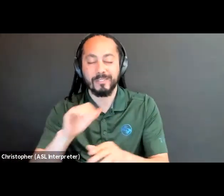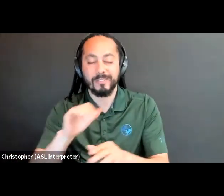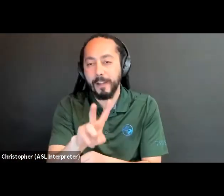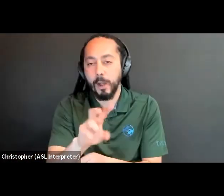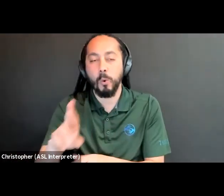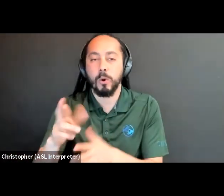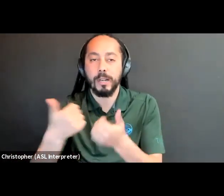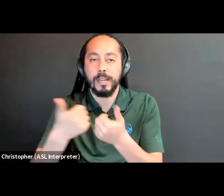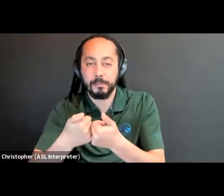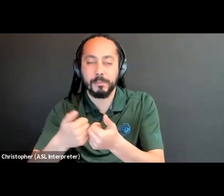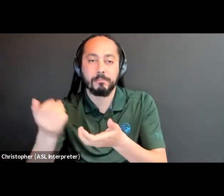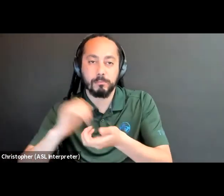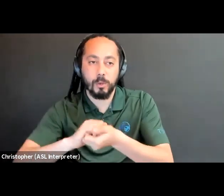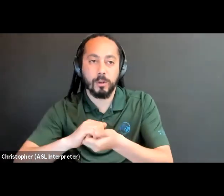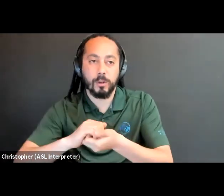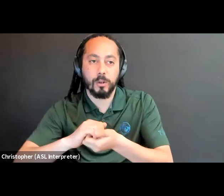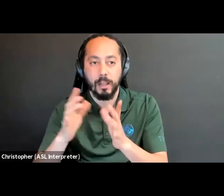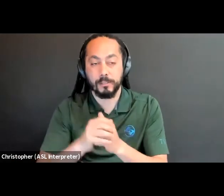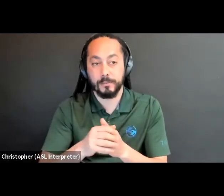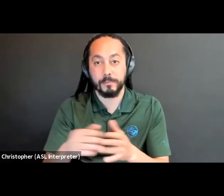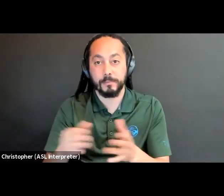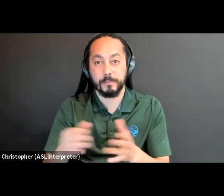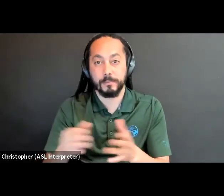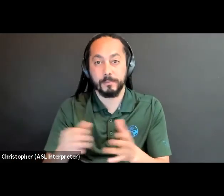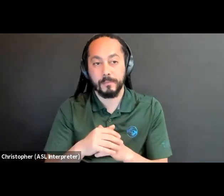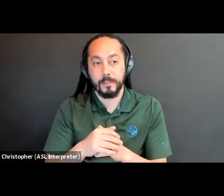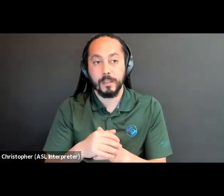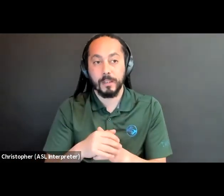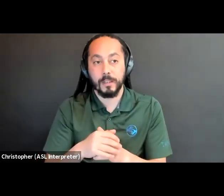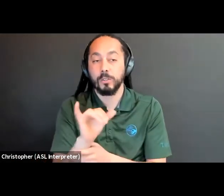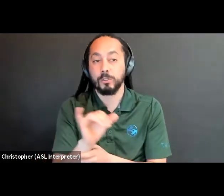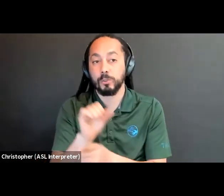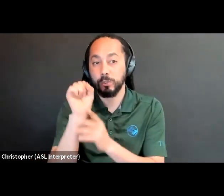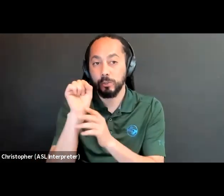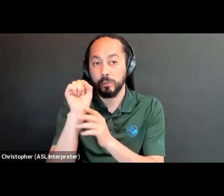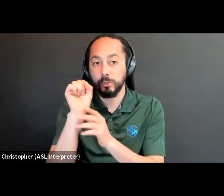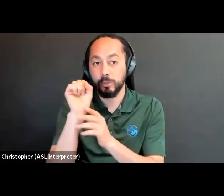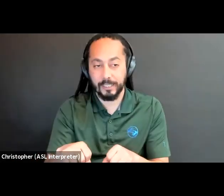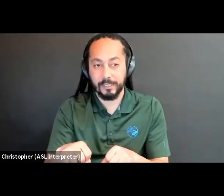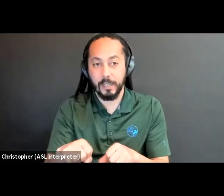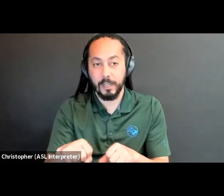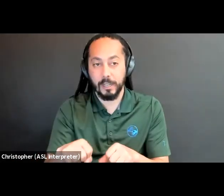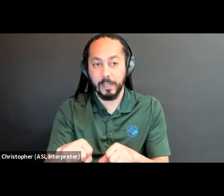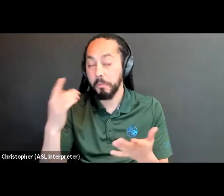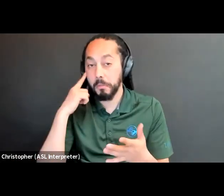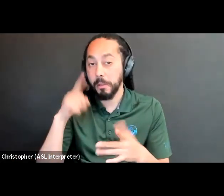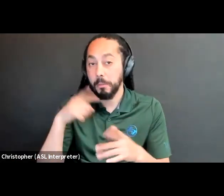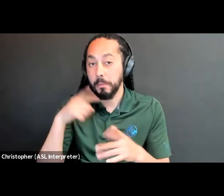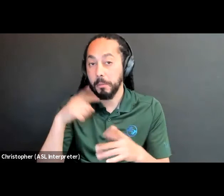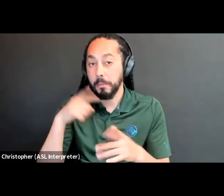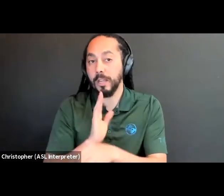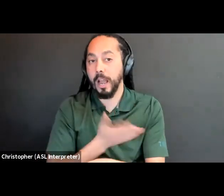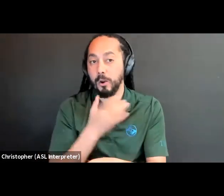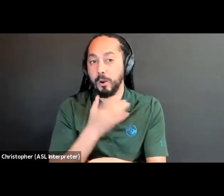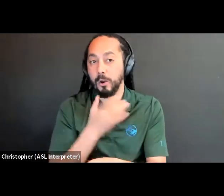custody cases. And secondly, that you would consider using our worksheets and guides to improve